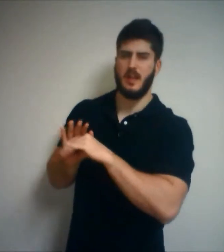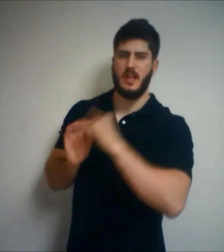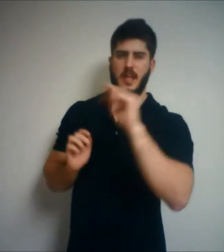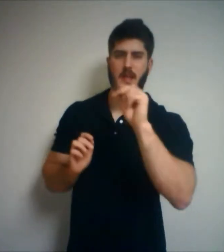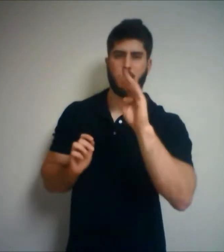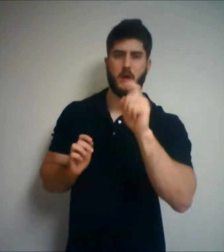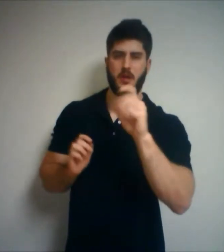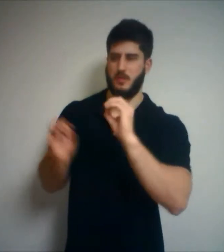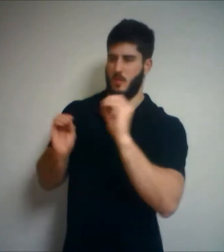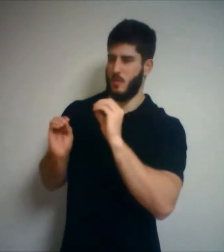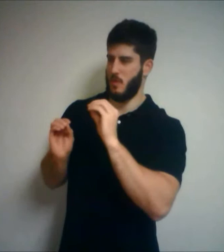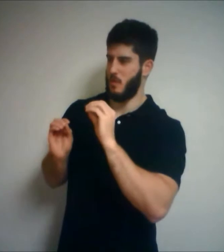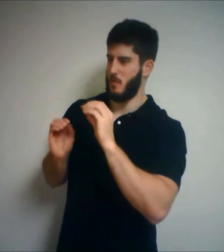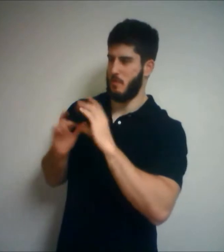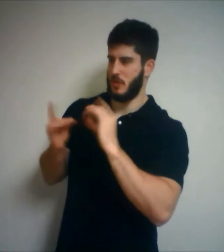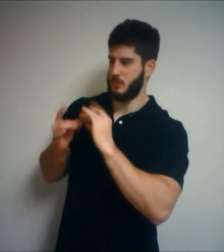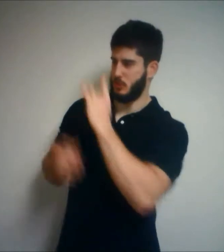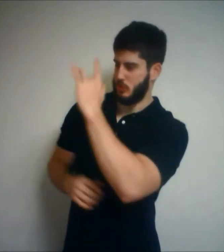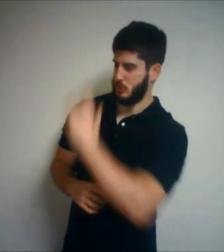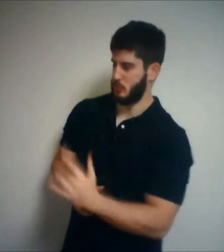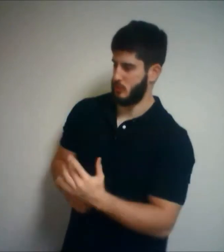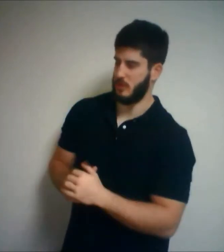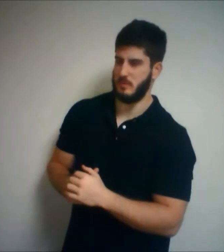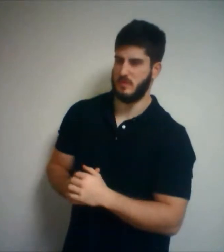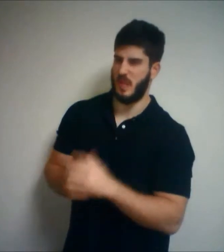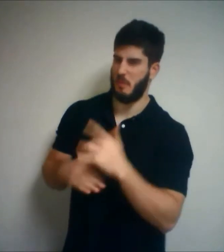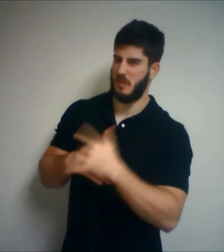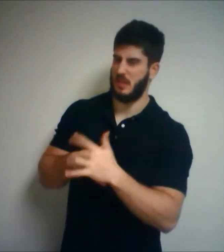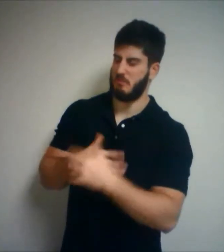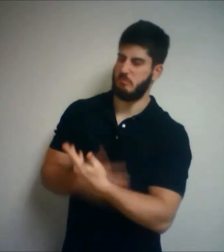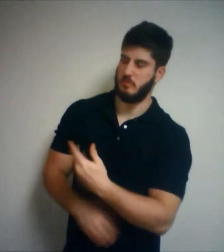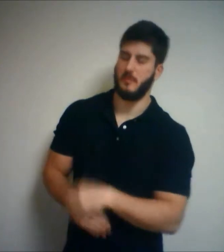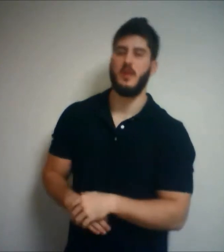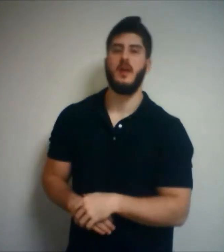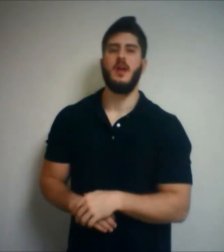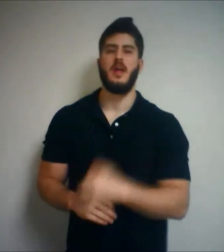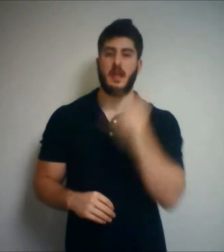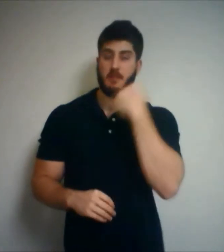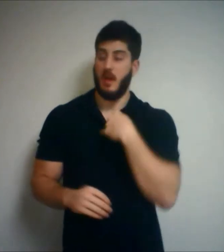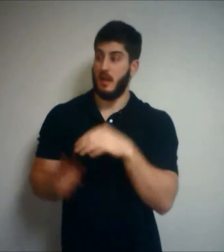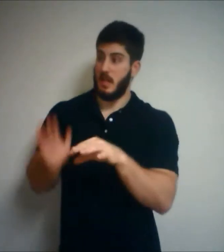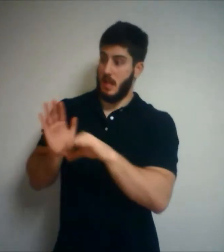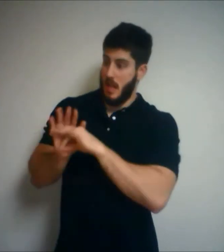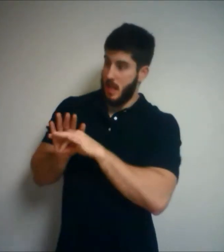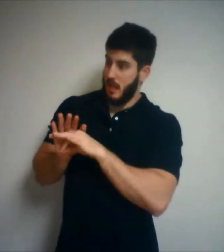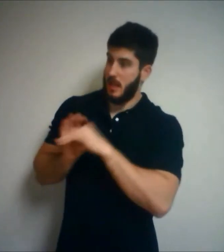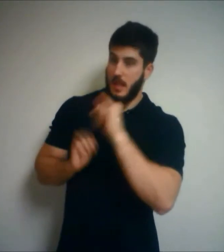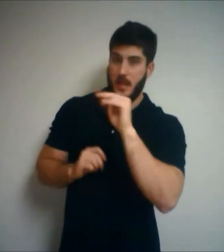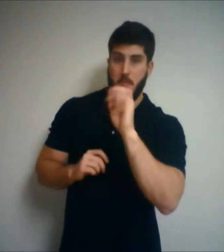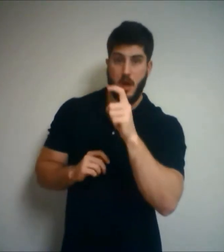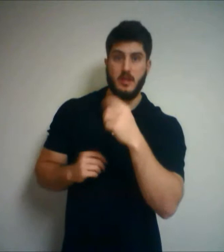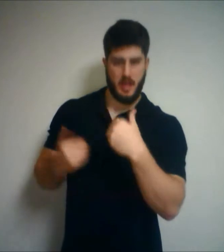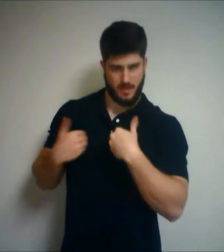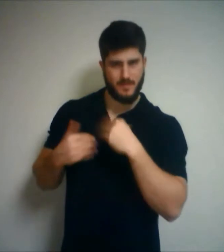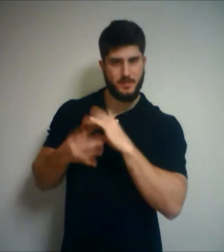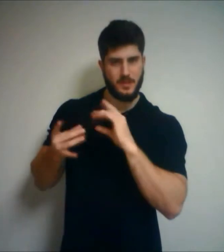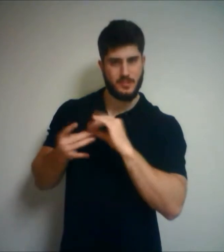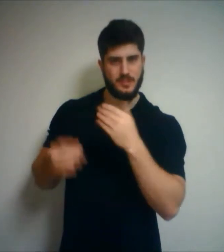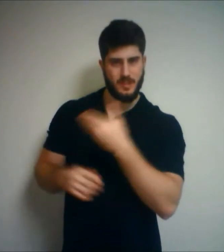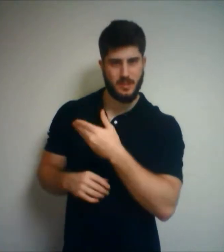so it looks pretty empty. But if I select an inbox which has got messages in it, then whichever message